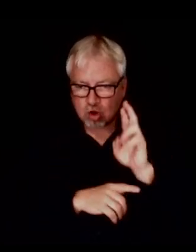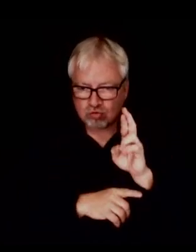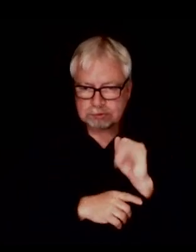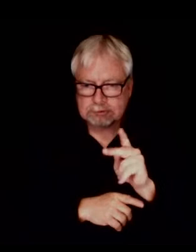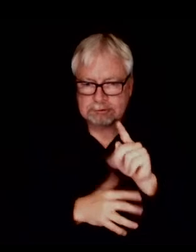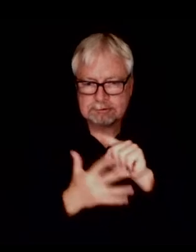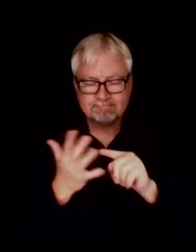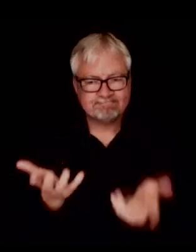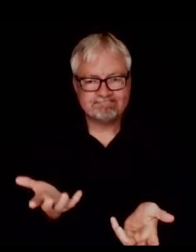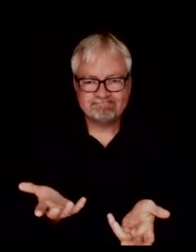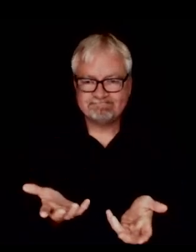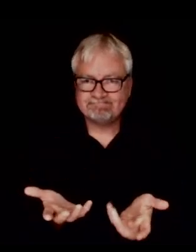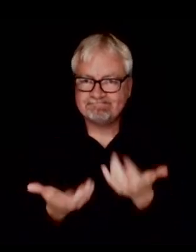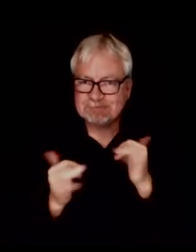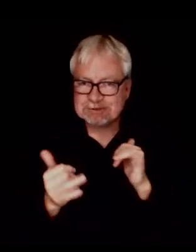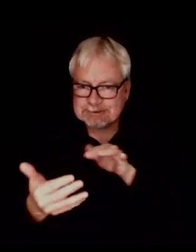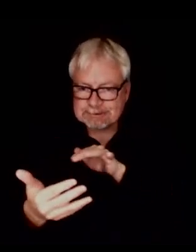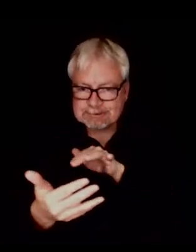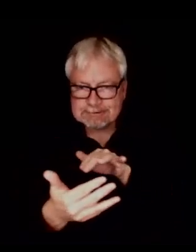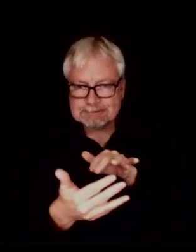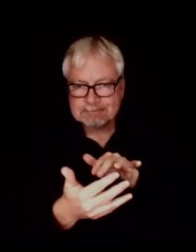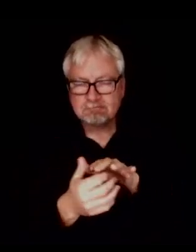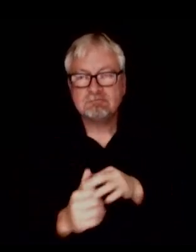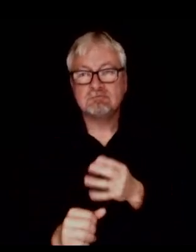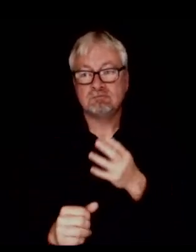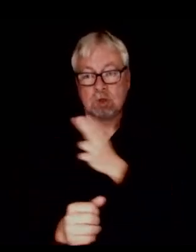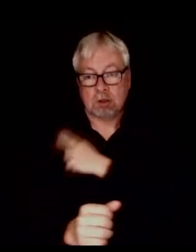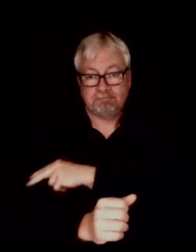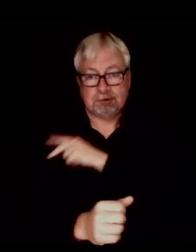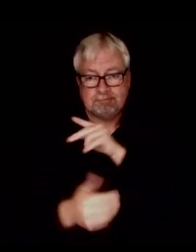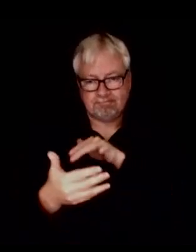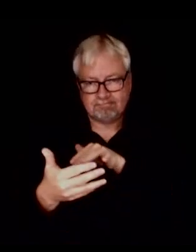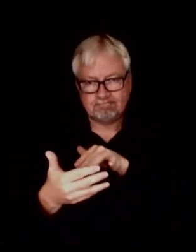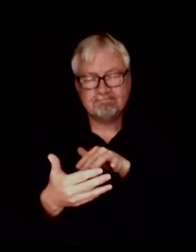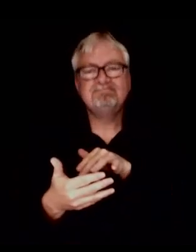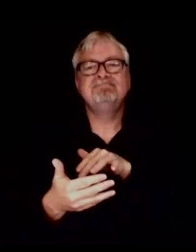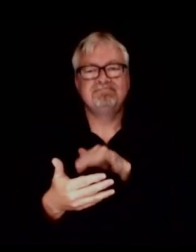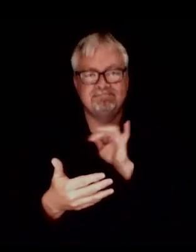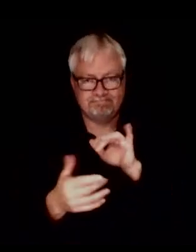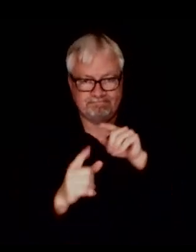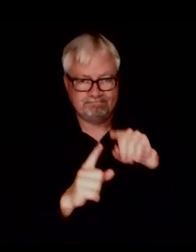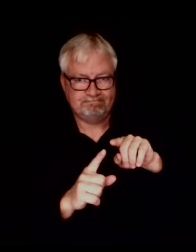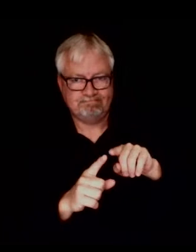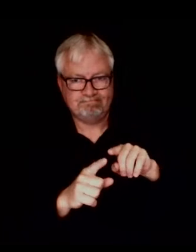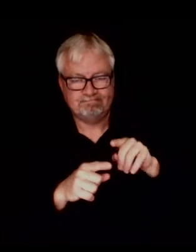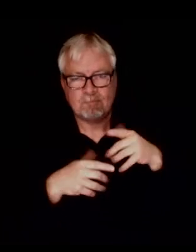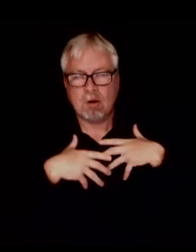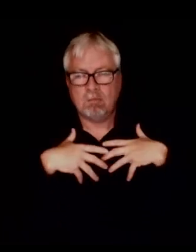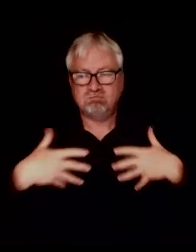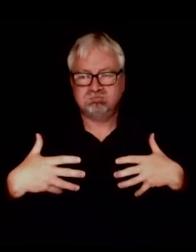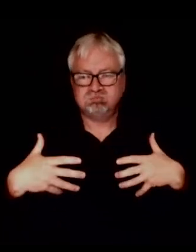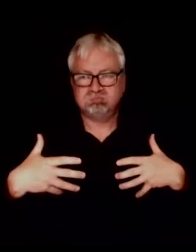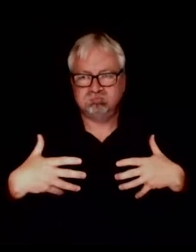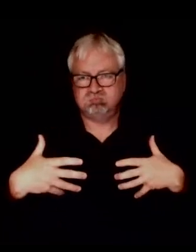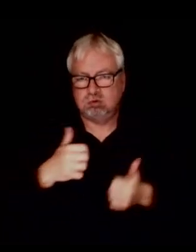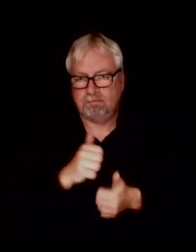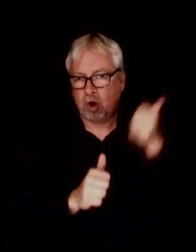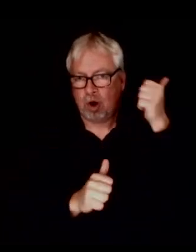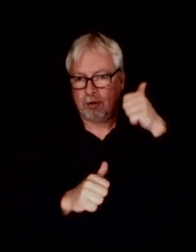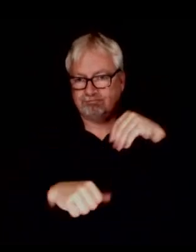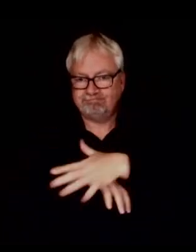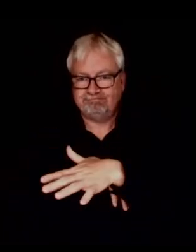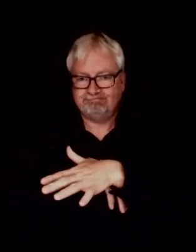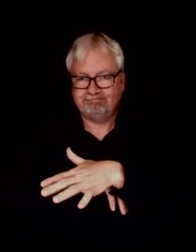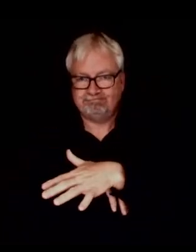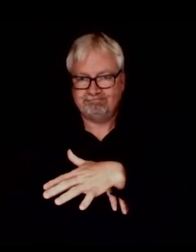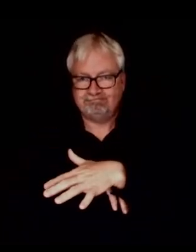hospitalized children have found that obesity was the most prevalent underlying condition. This is what we have seen at Children's Minnesota as